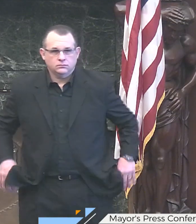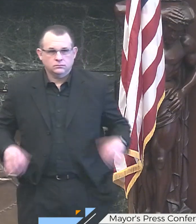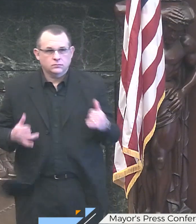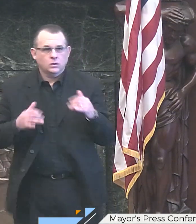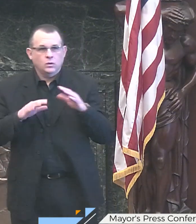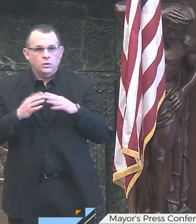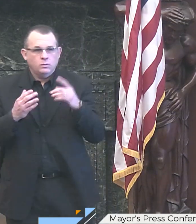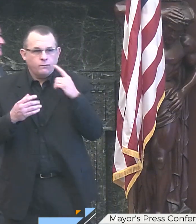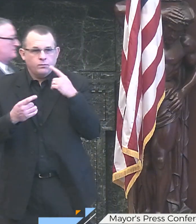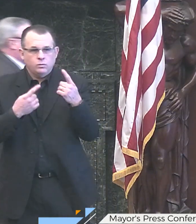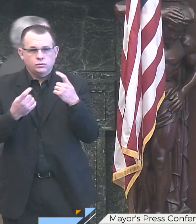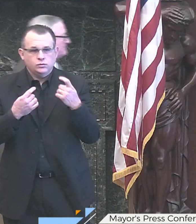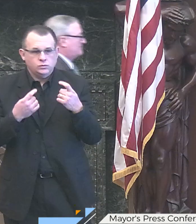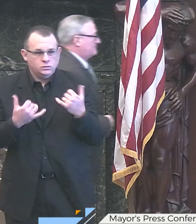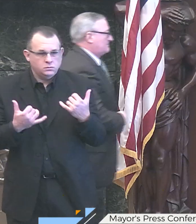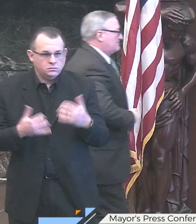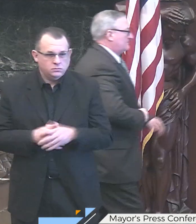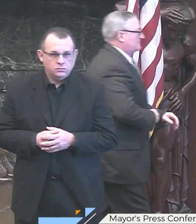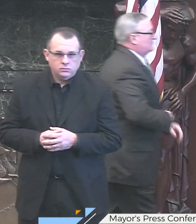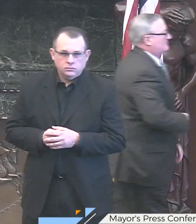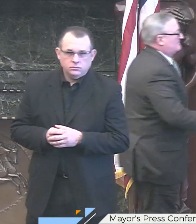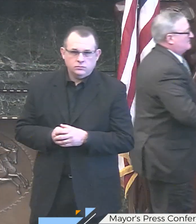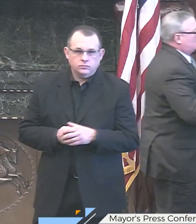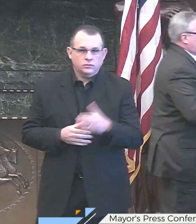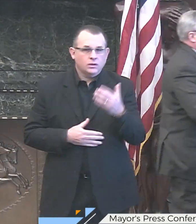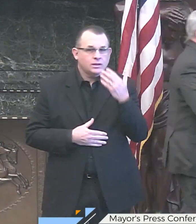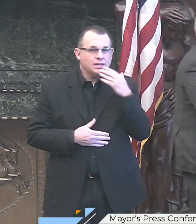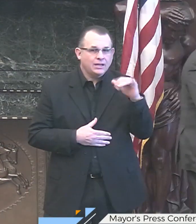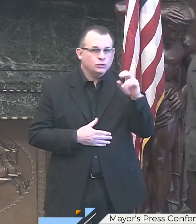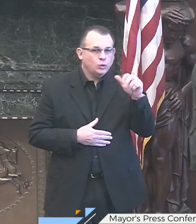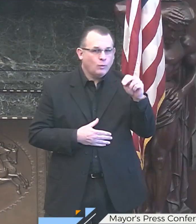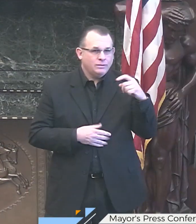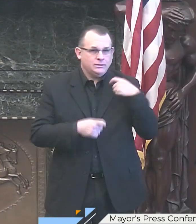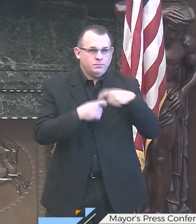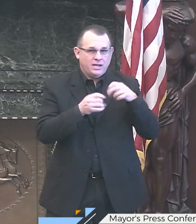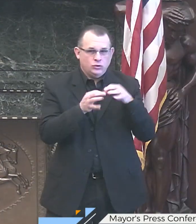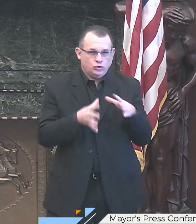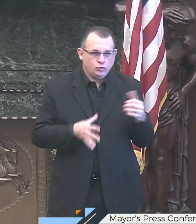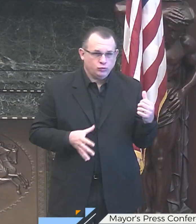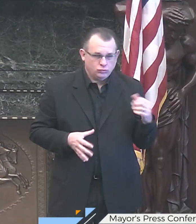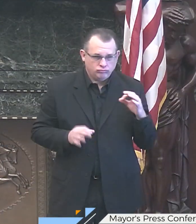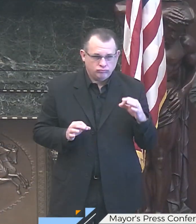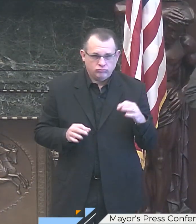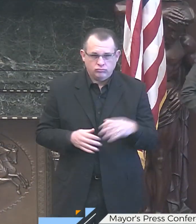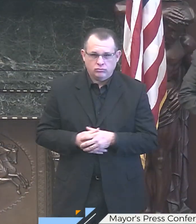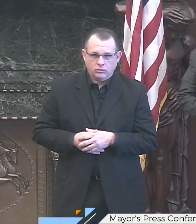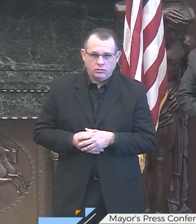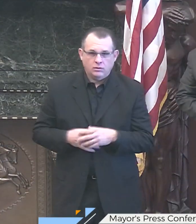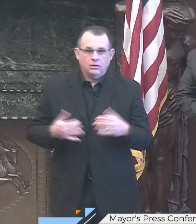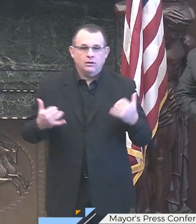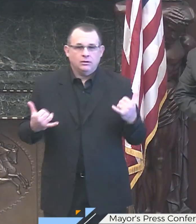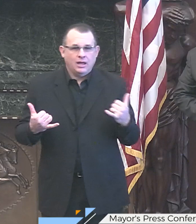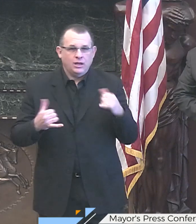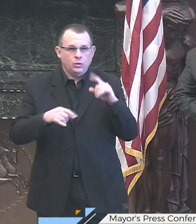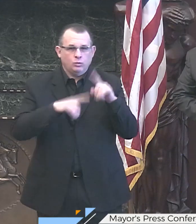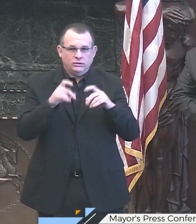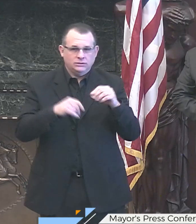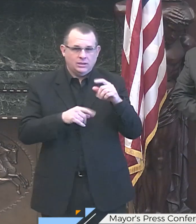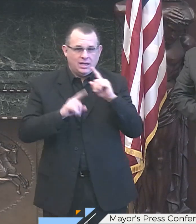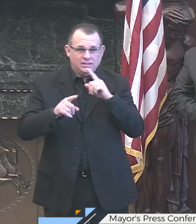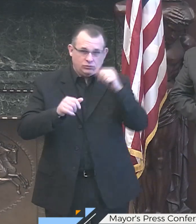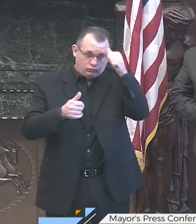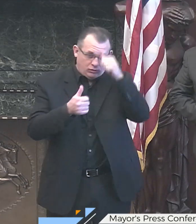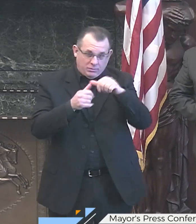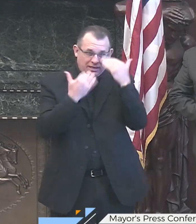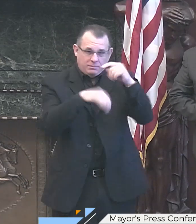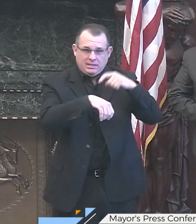Okay. Thank you, Joanna. And now we will move to the Q&A portion. Please remember that we have limited time, so